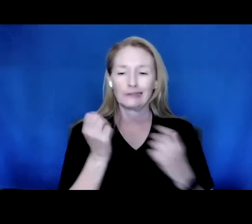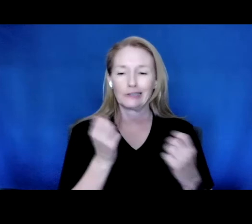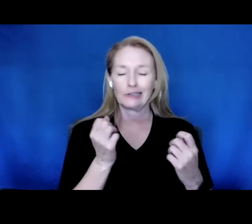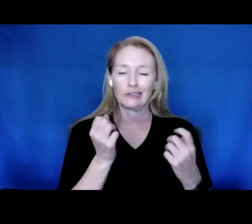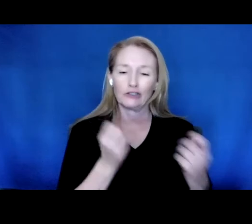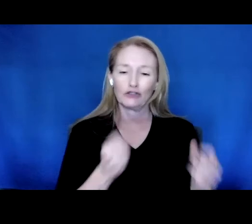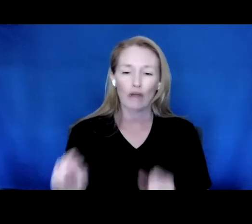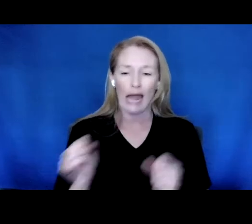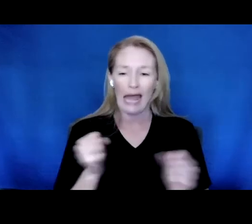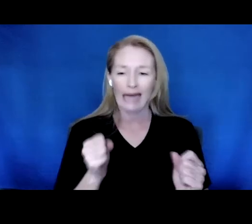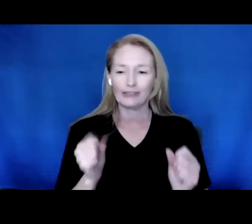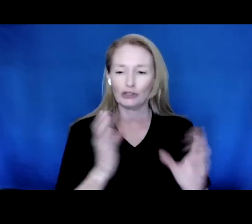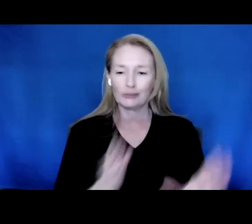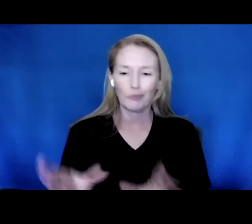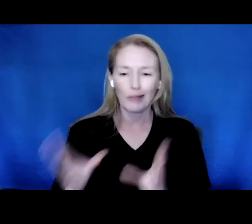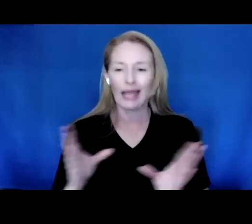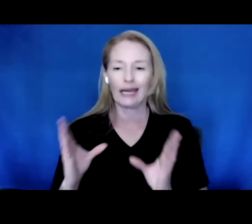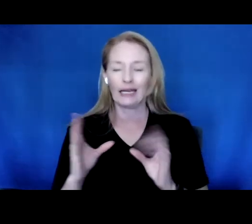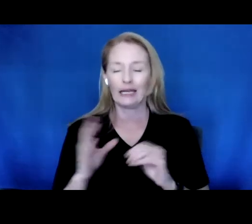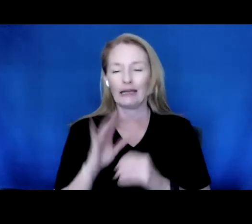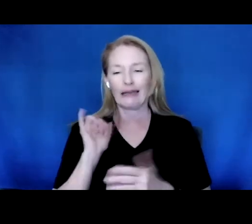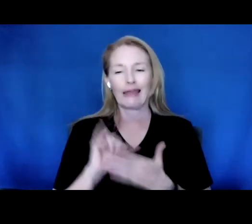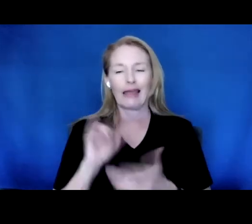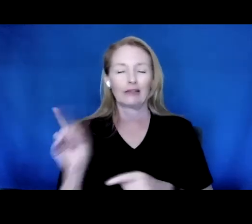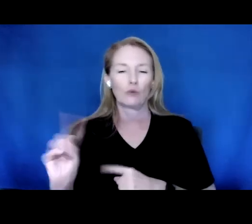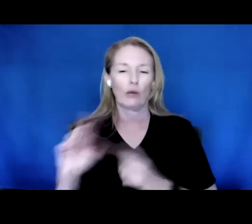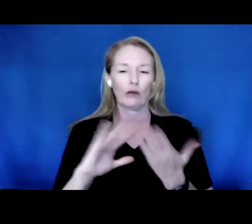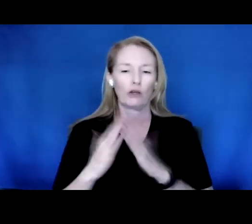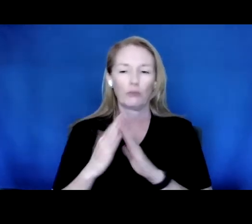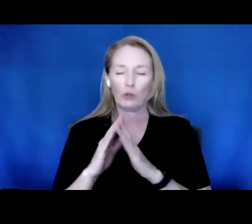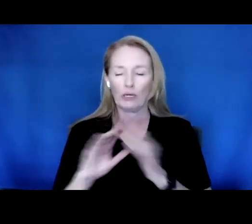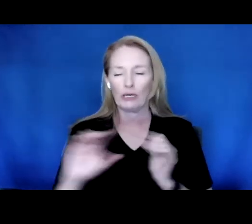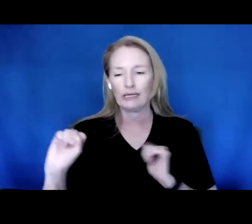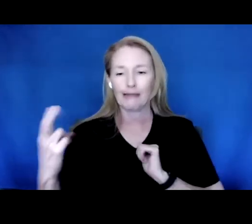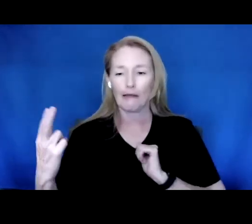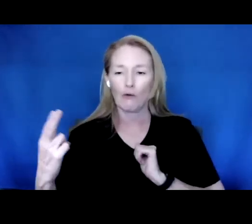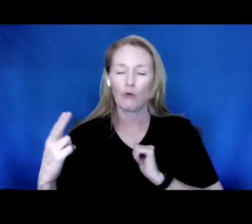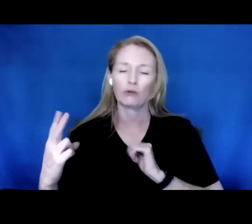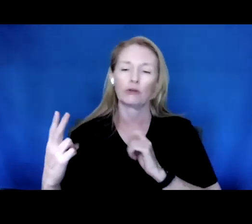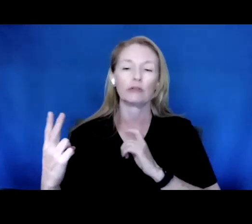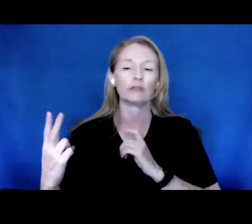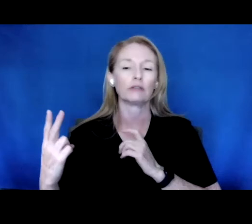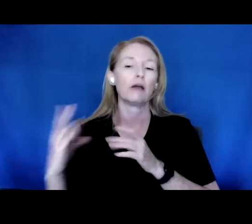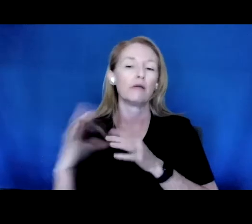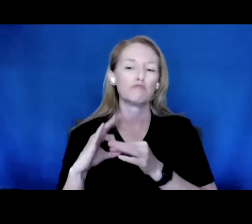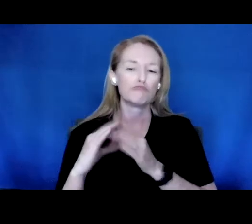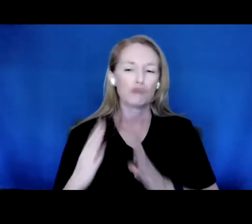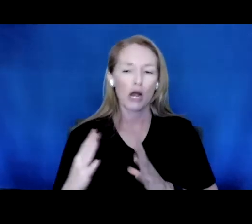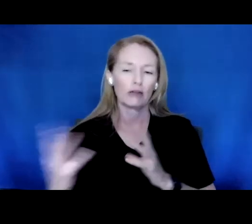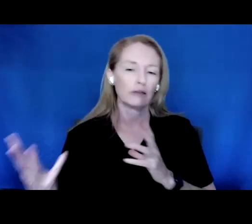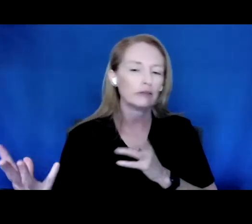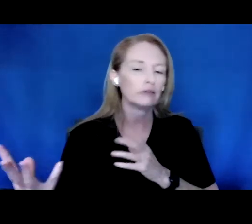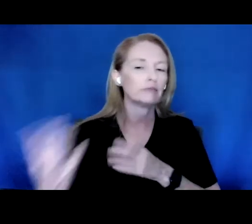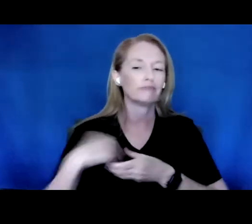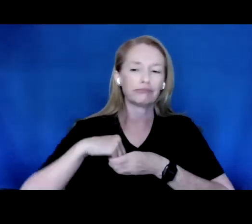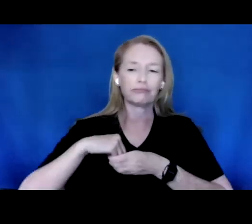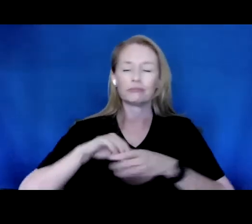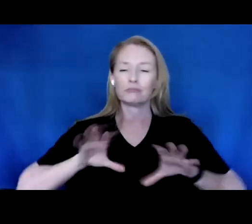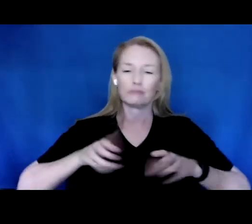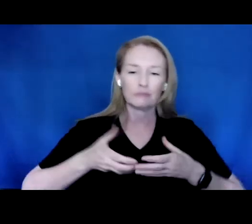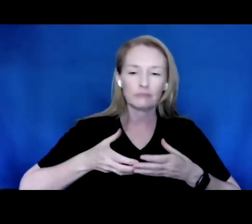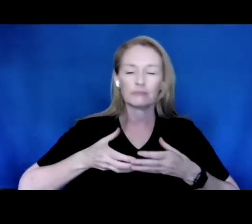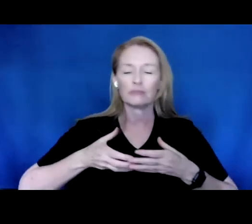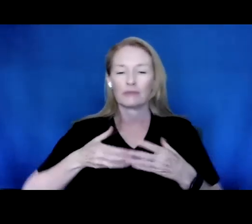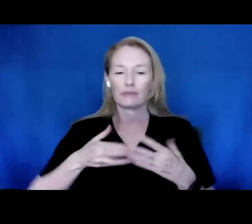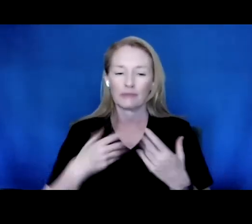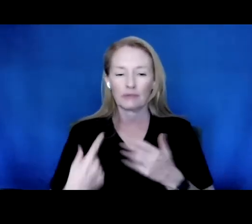community stakeholders and partners are going to come back together and use the results uncovered in step 2 to